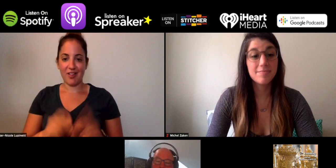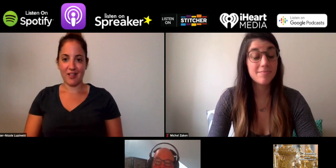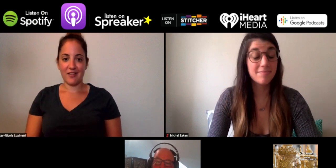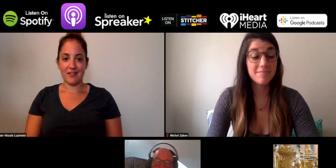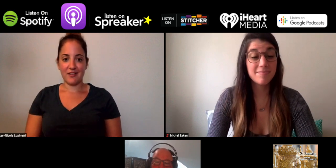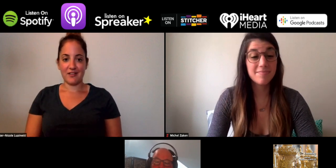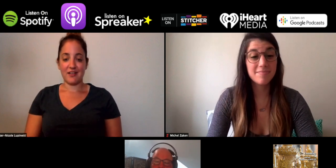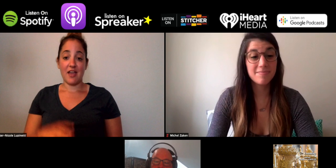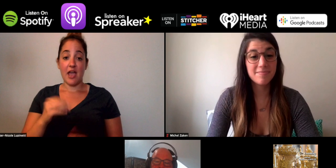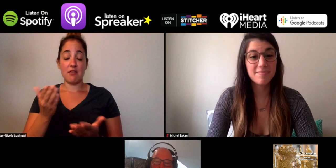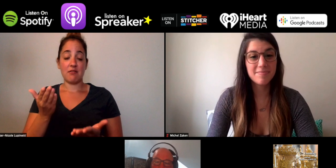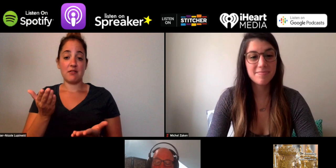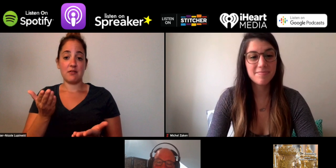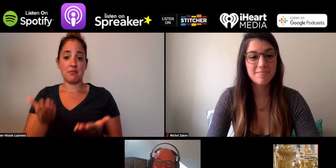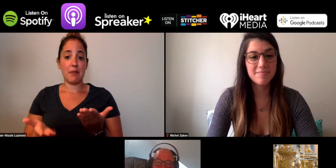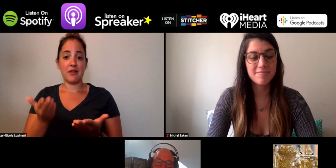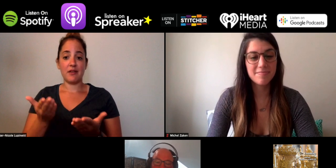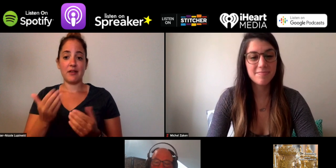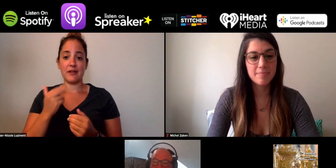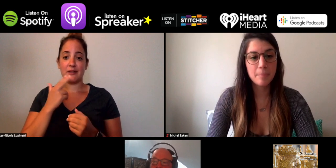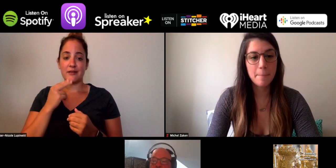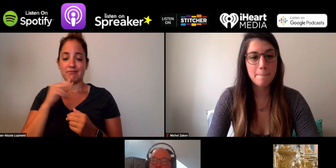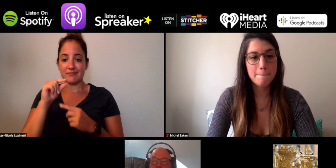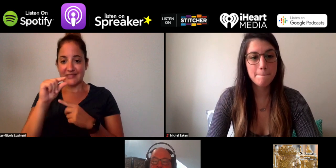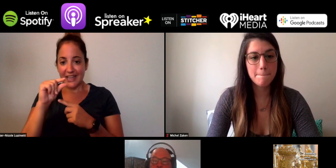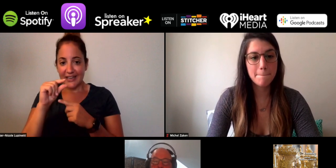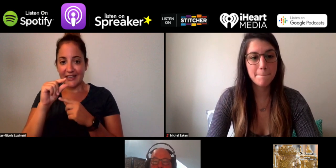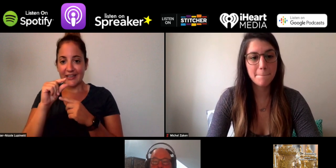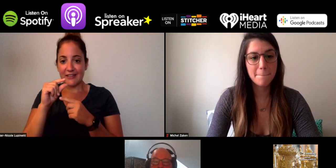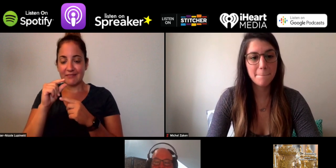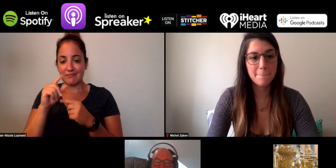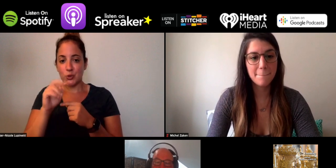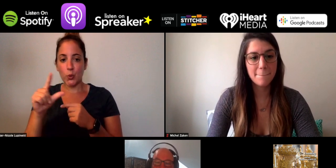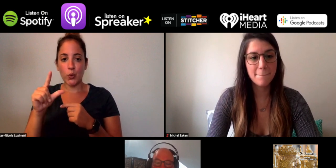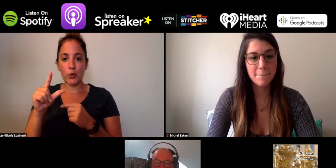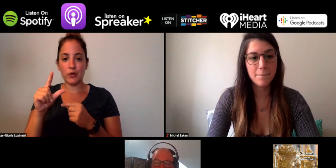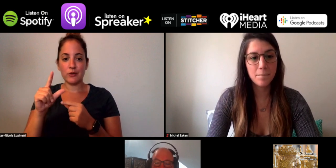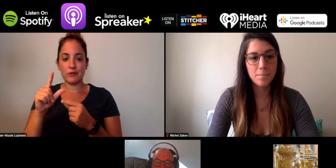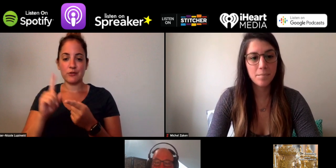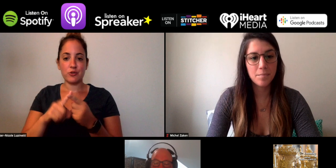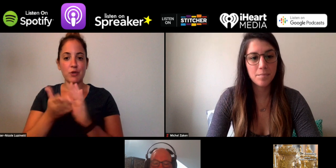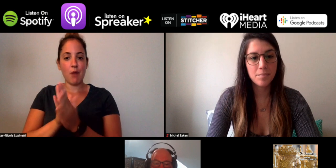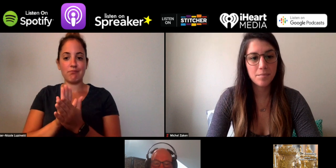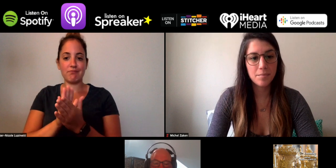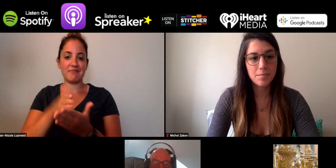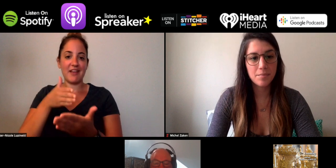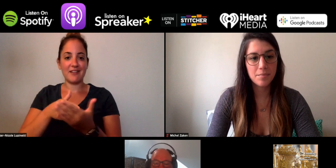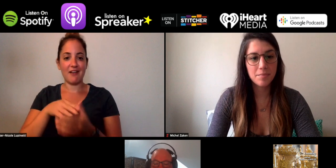and maybe be a small, teeny little tool to be anti-autist.